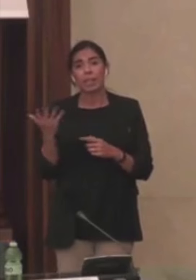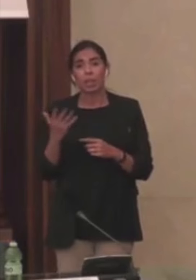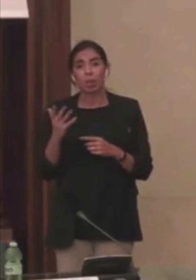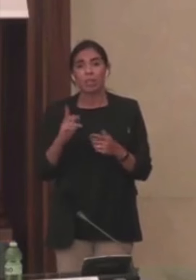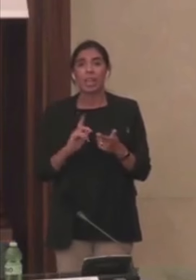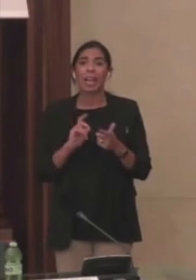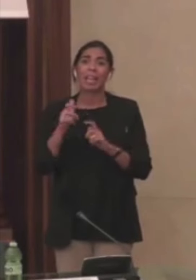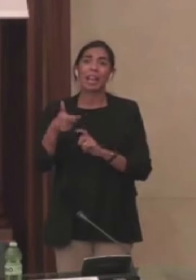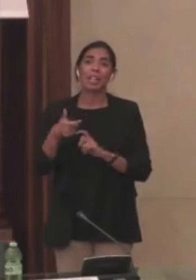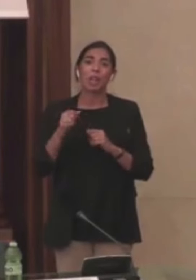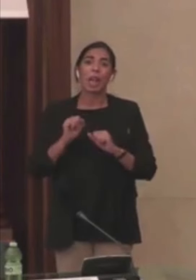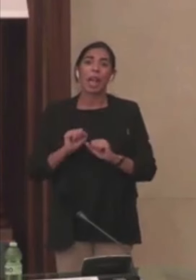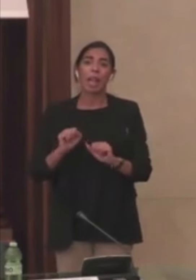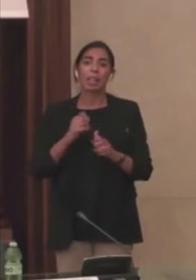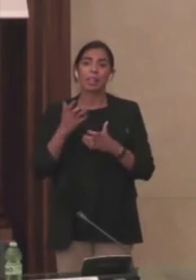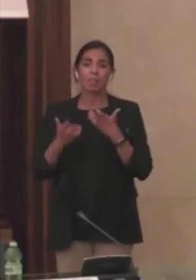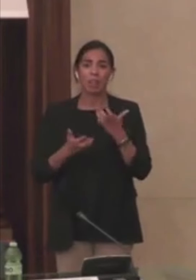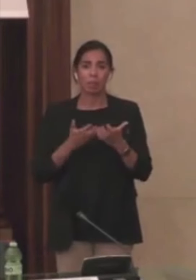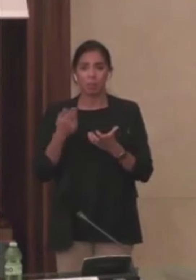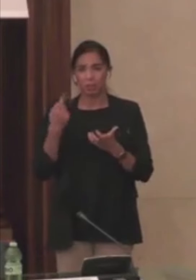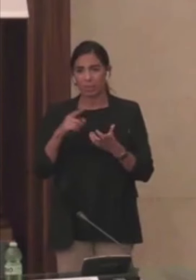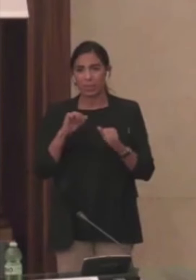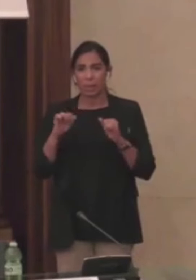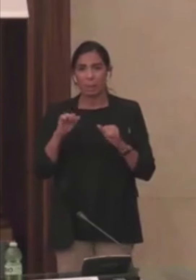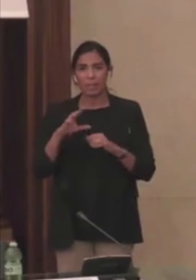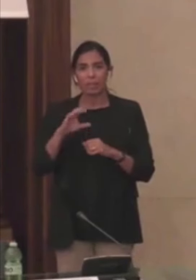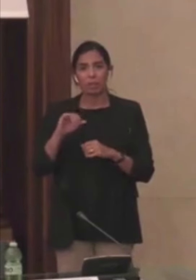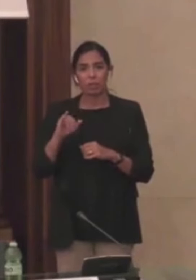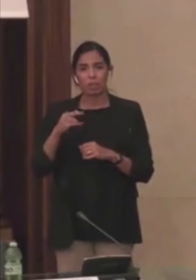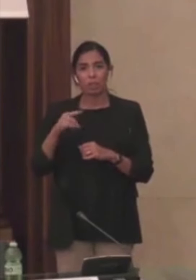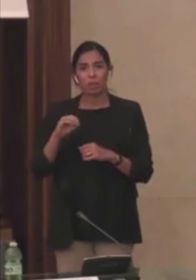storm, which kills the patient,